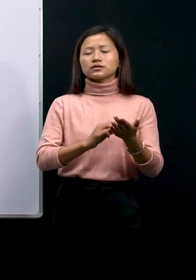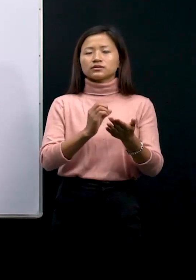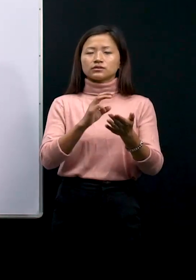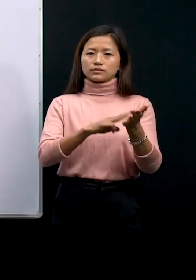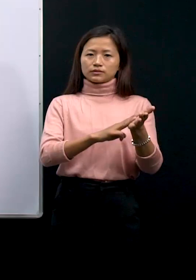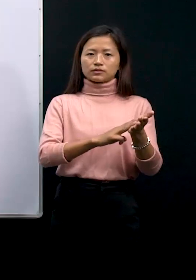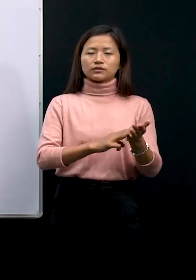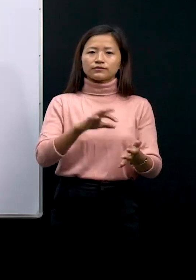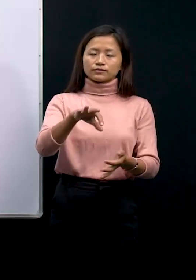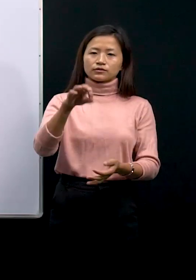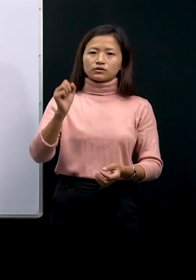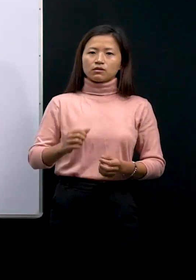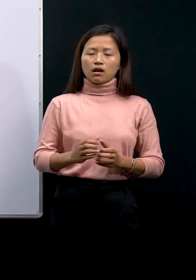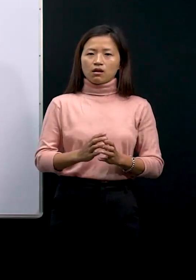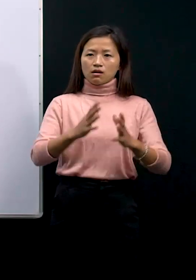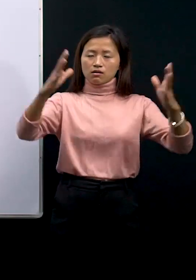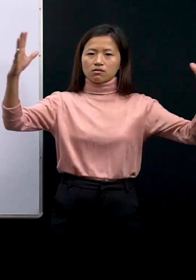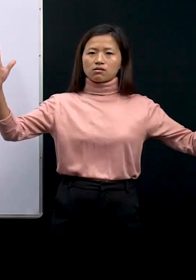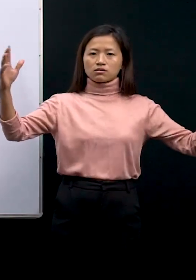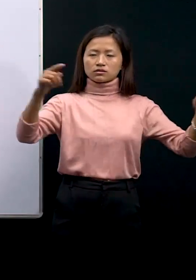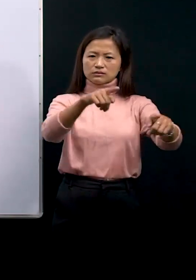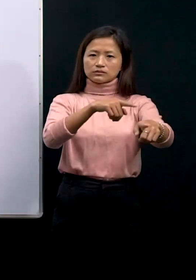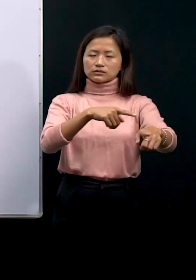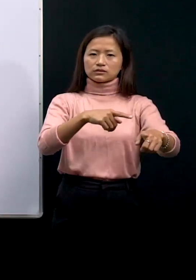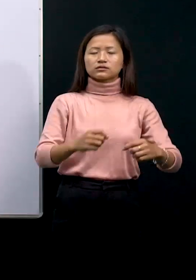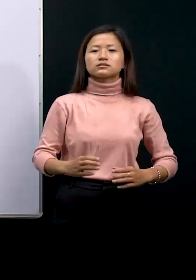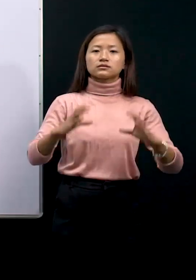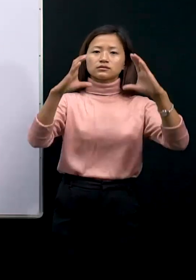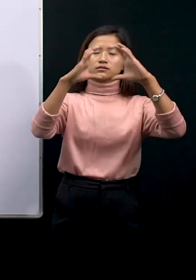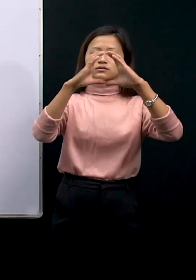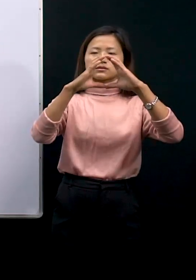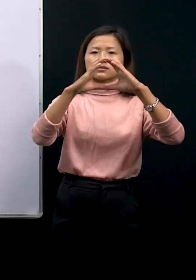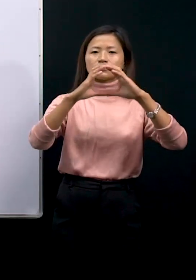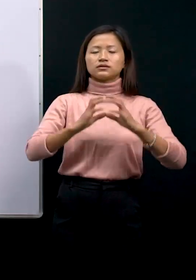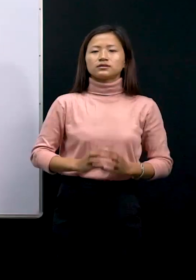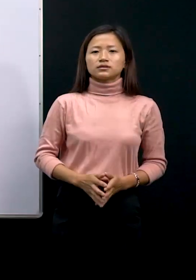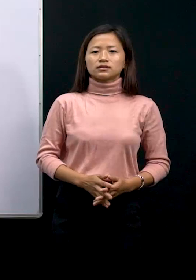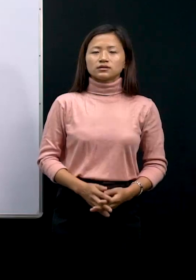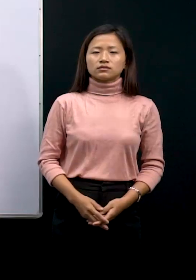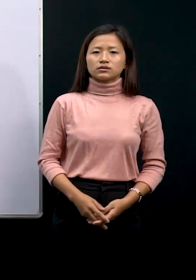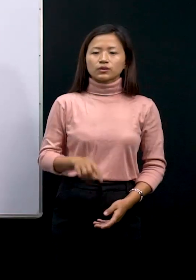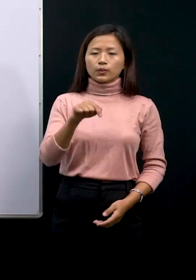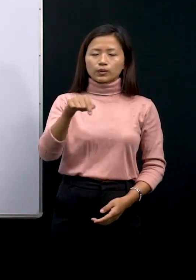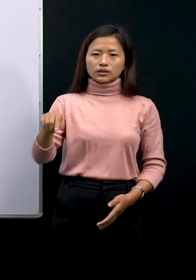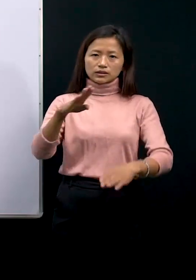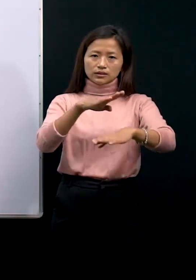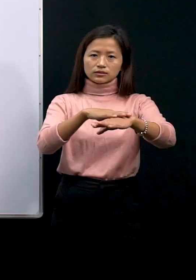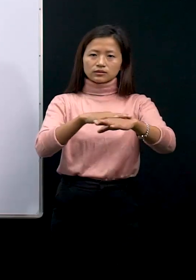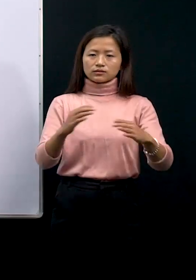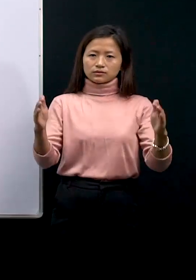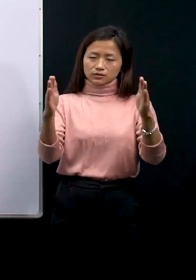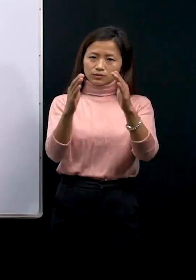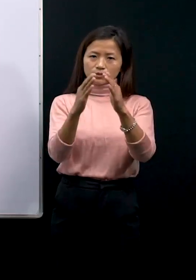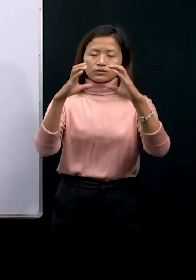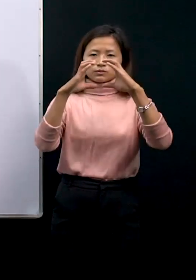of the chord of the largest circle. Chord already you learned, right? Length of the chord of the largest circle which touches the smaller